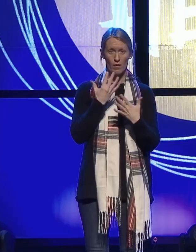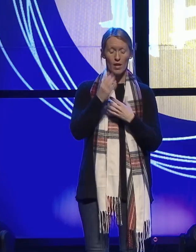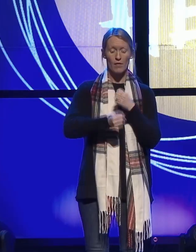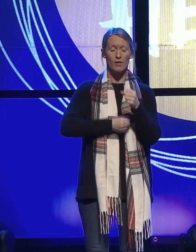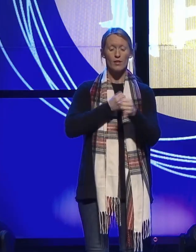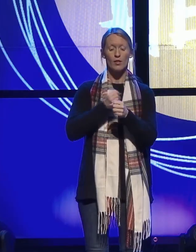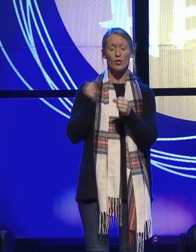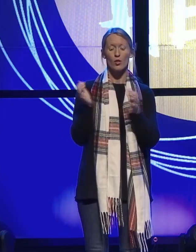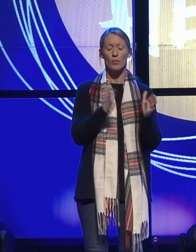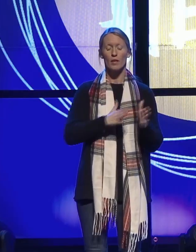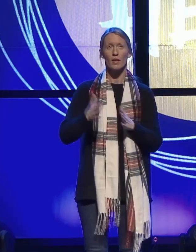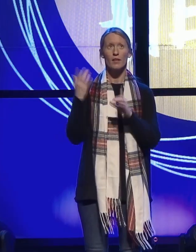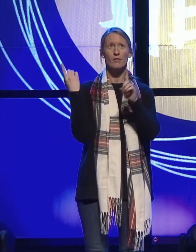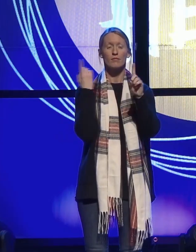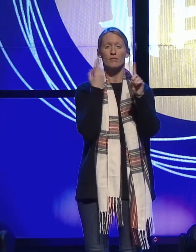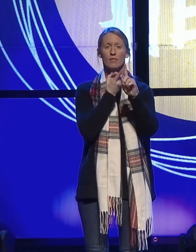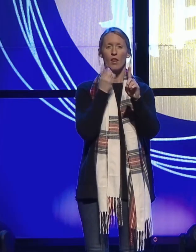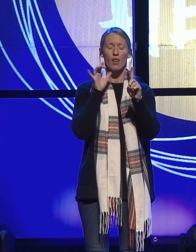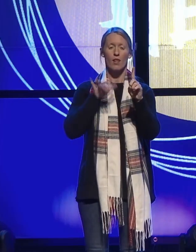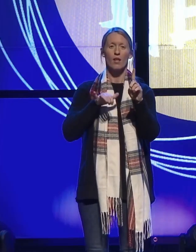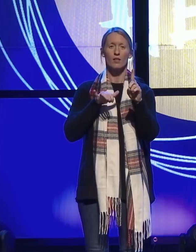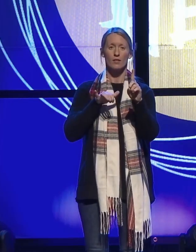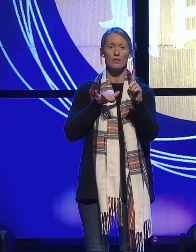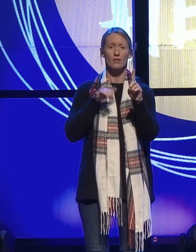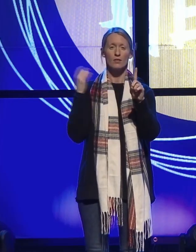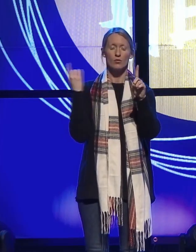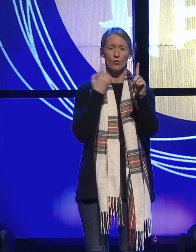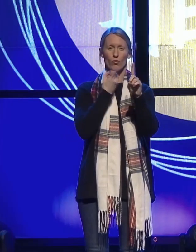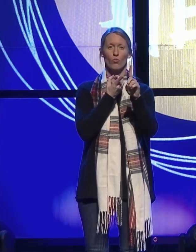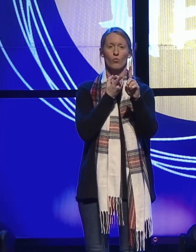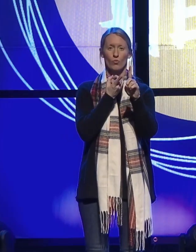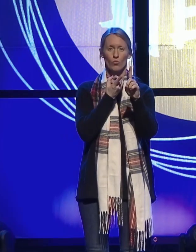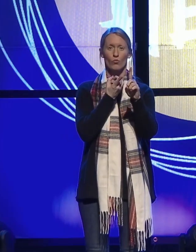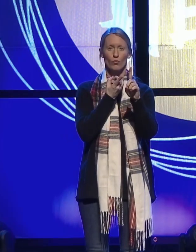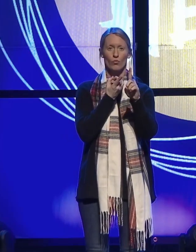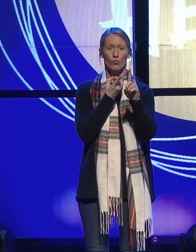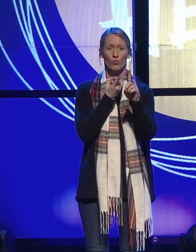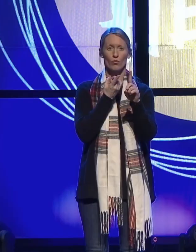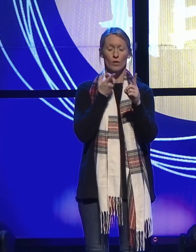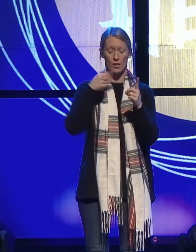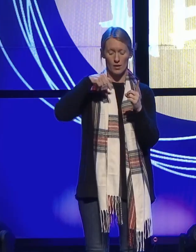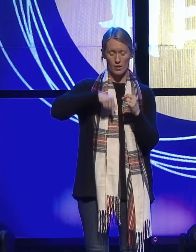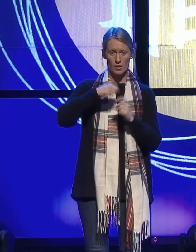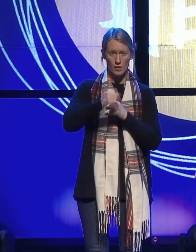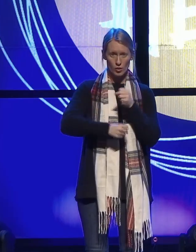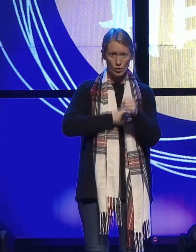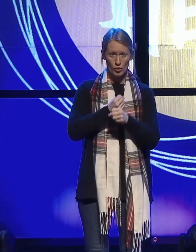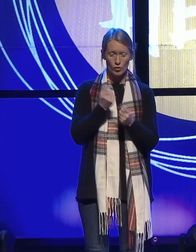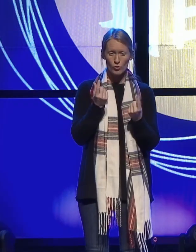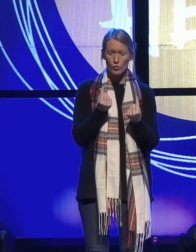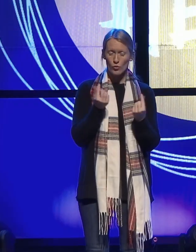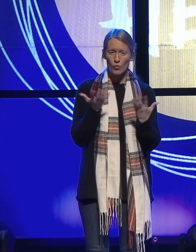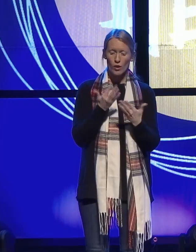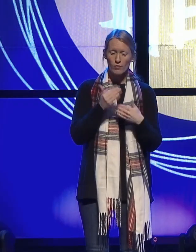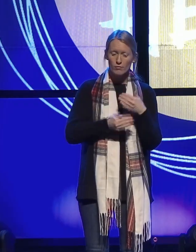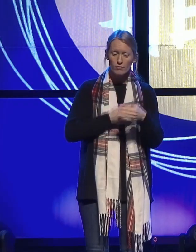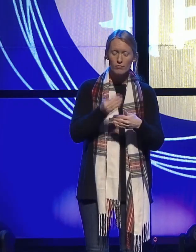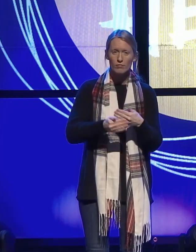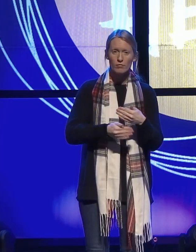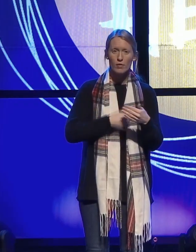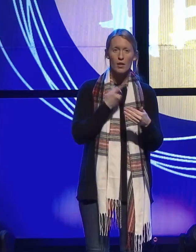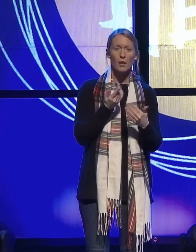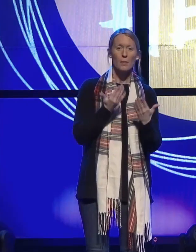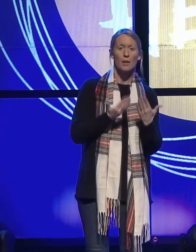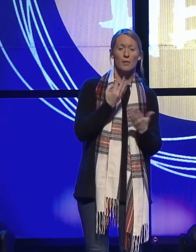plan. I got to get there in 5 years. That's the goal. And you say, okay, so here's what I can do this year to move forward. And guess what? It might turn into 4 years. It might turn